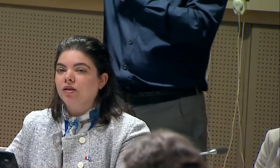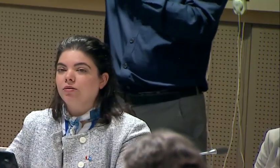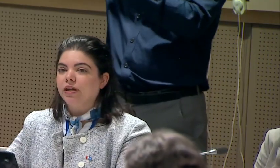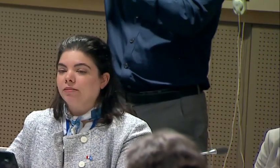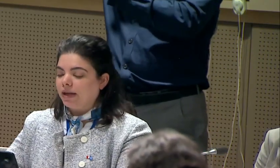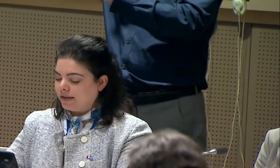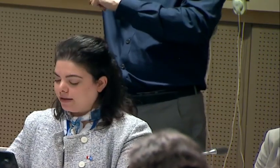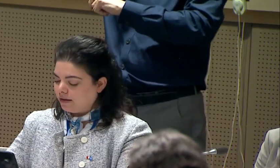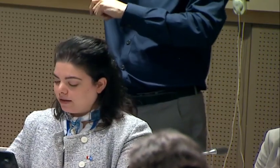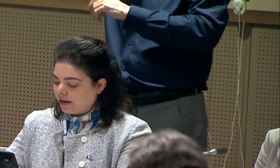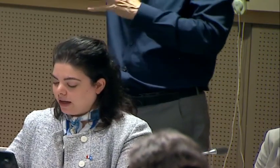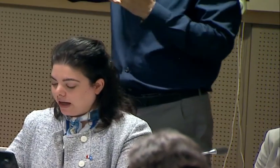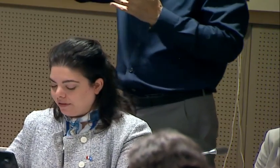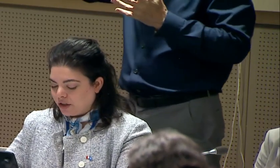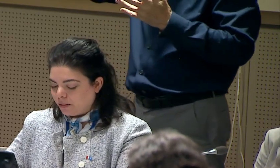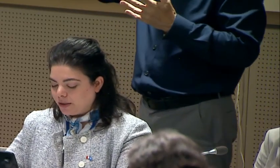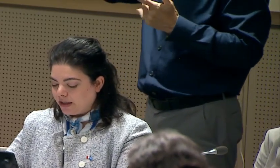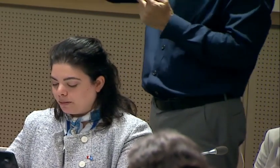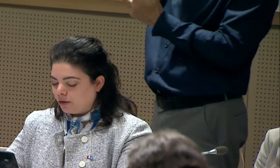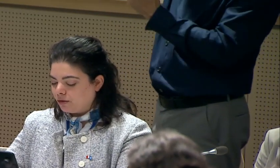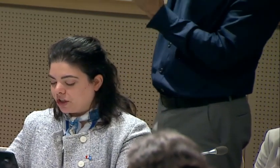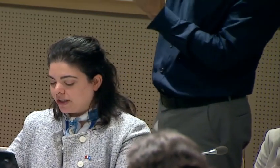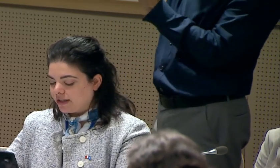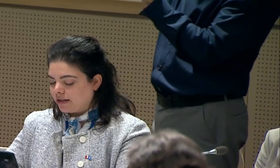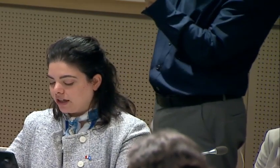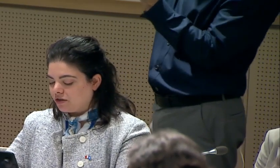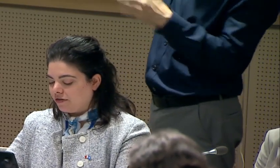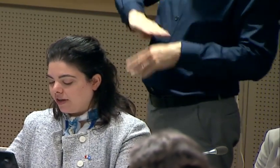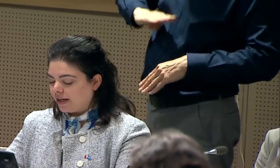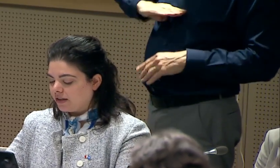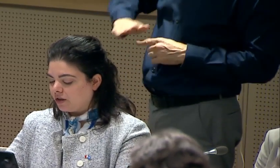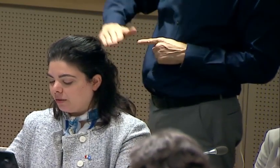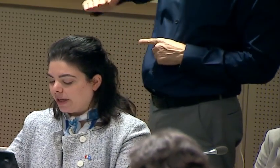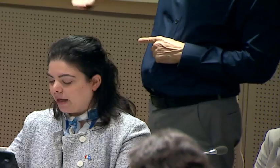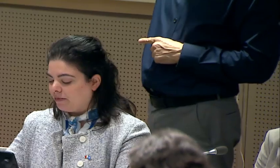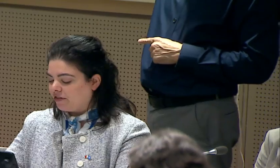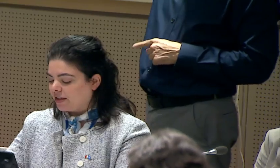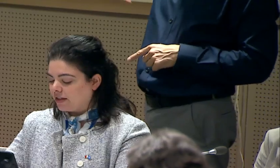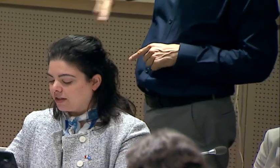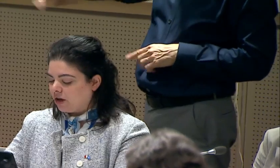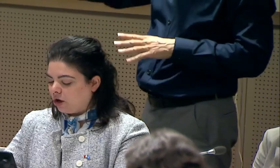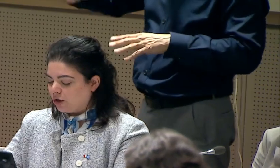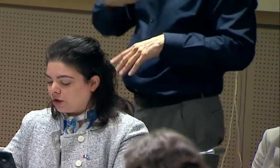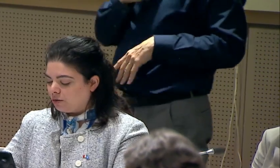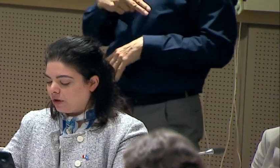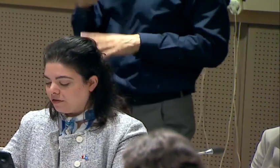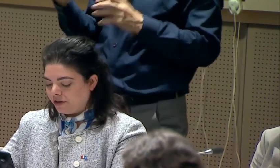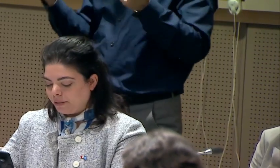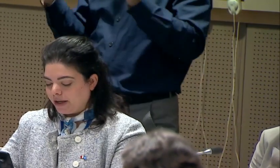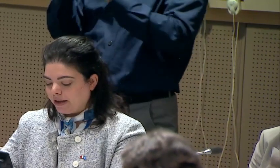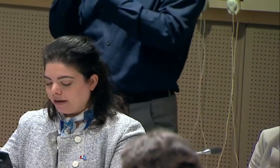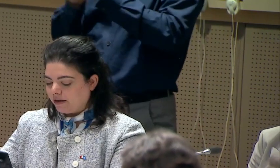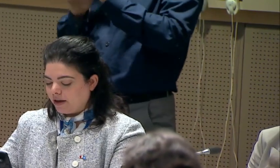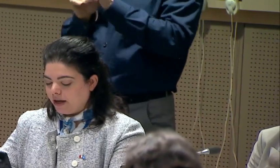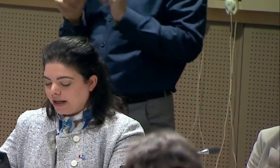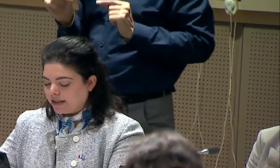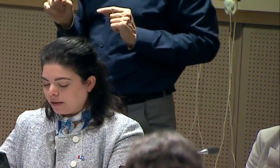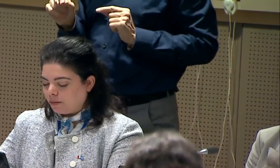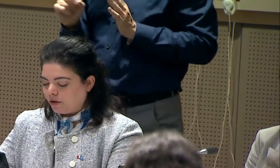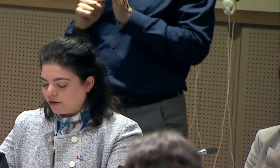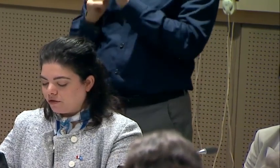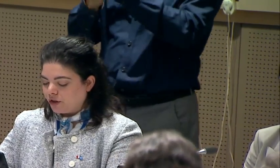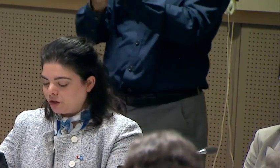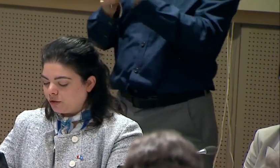parties, including Malta, have adopted approaches that reflect a growing emphasis on neuro-affirming care